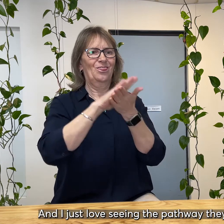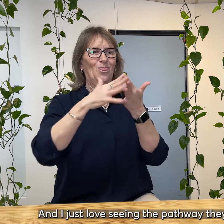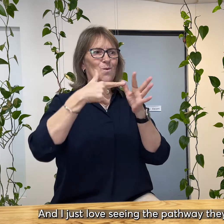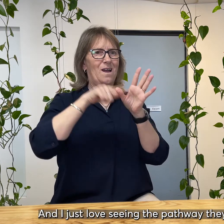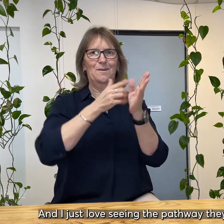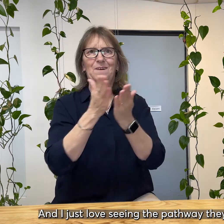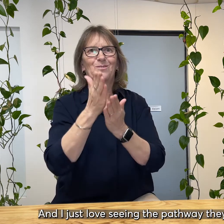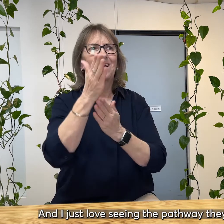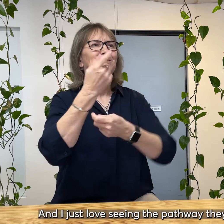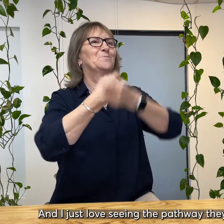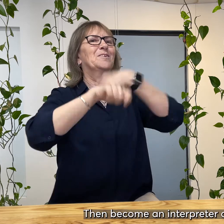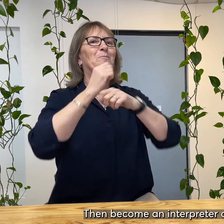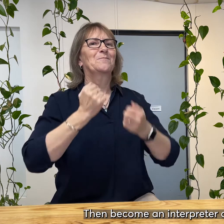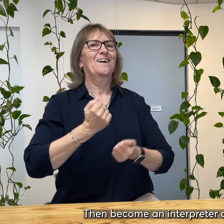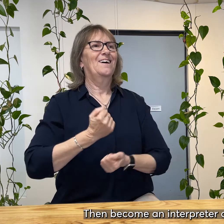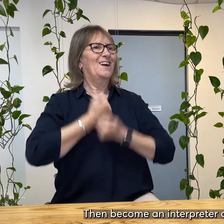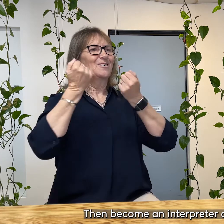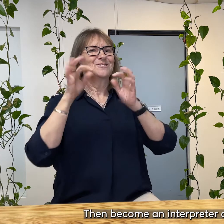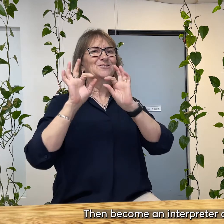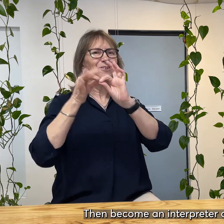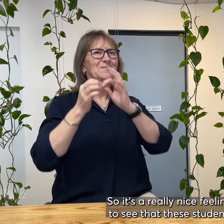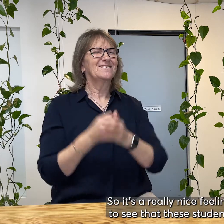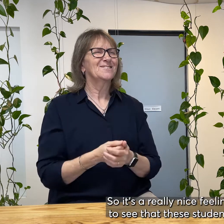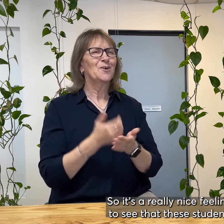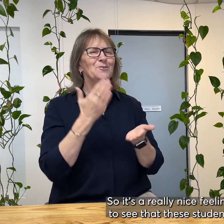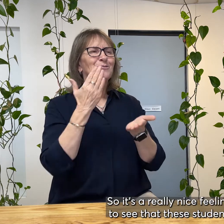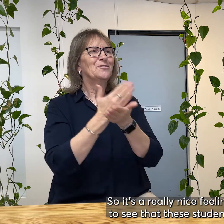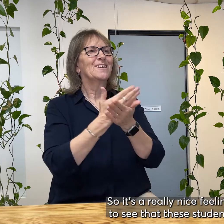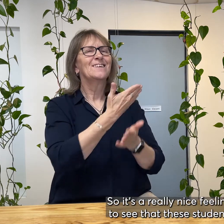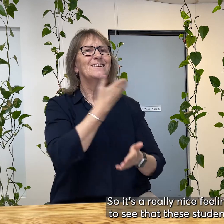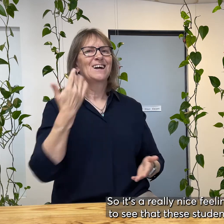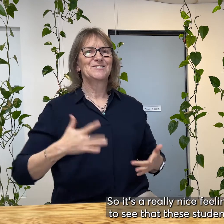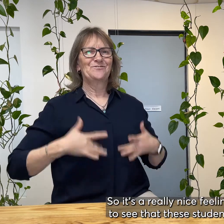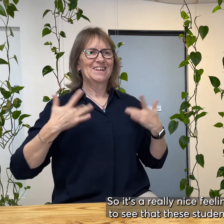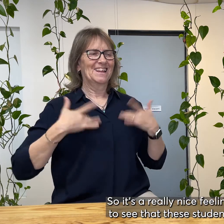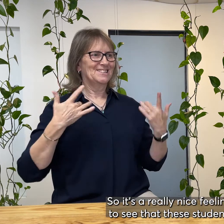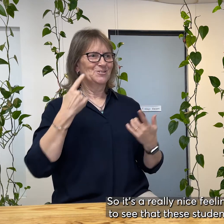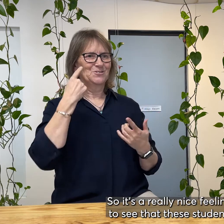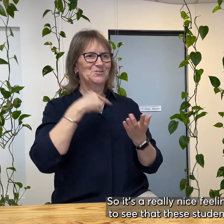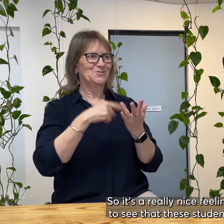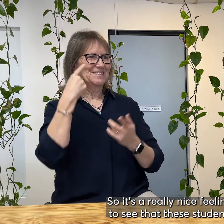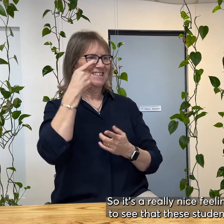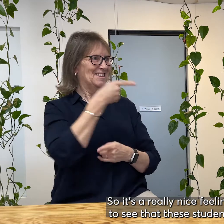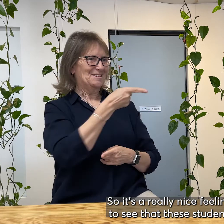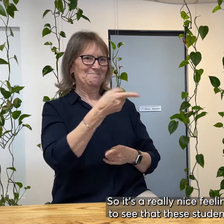that their pathway they decide to take and then become an interpreter as well. So it's a really nice feeling to see that these